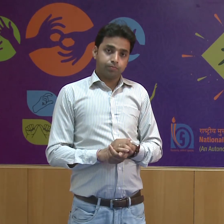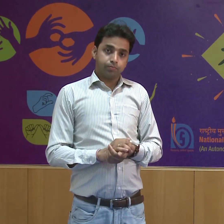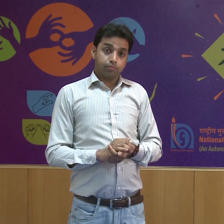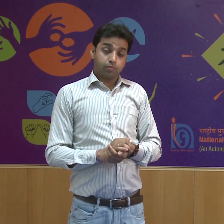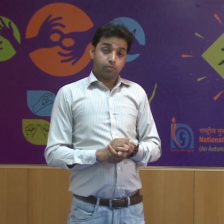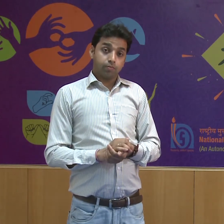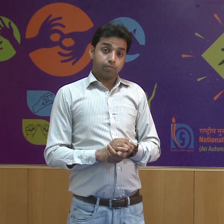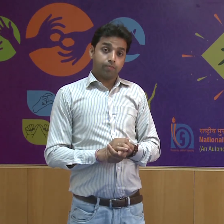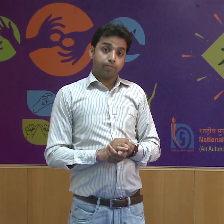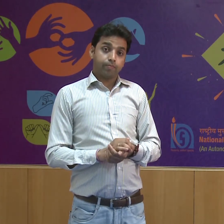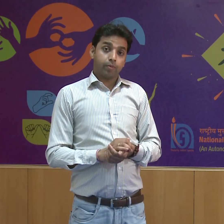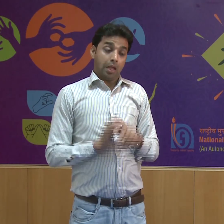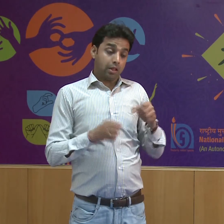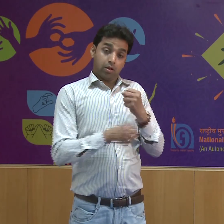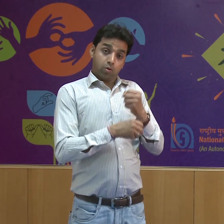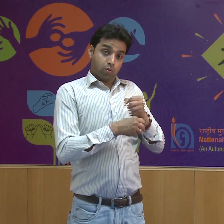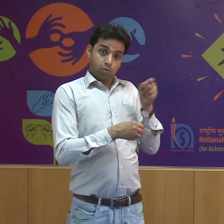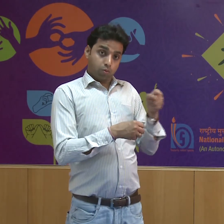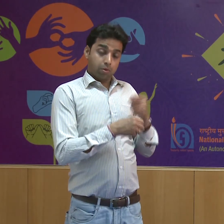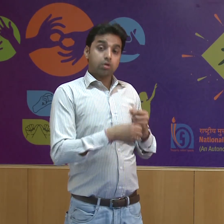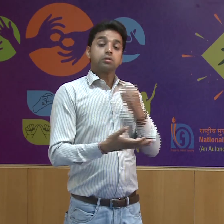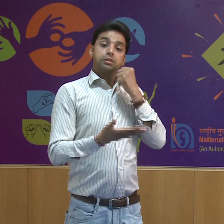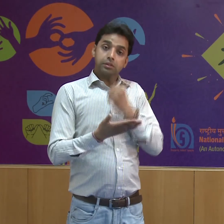Therefore, the government decided to educate them.